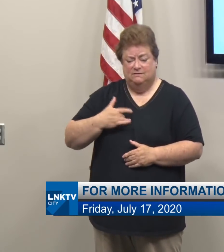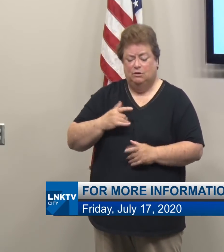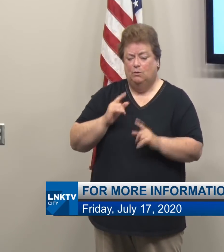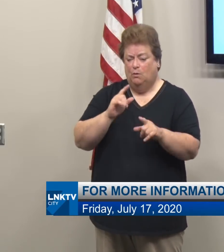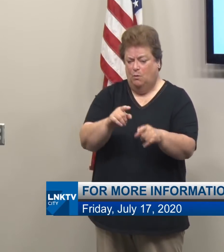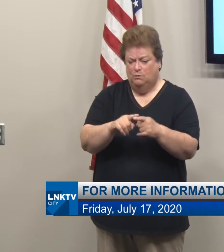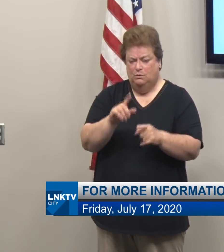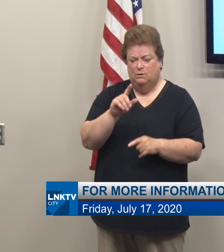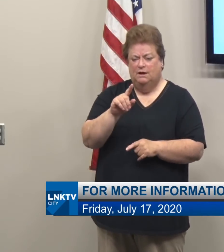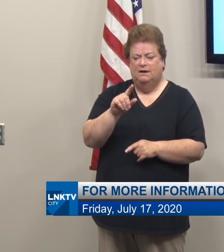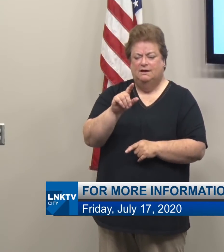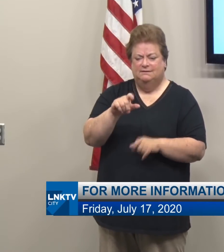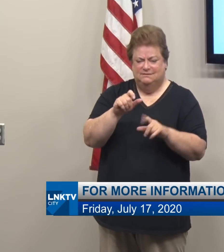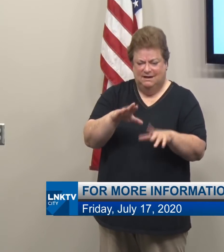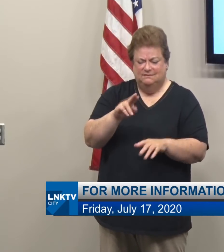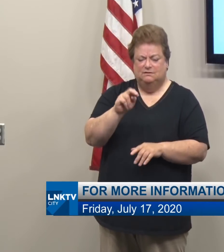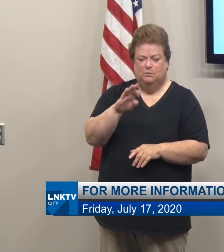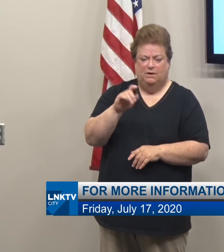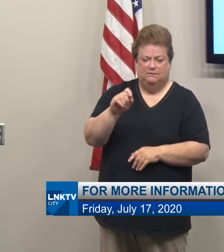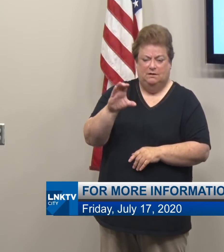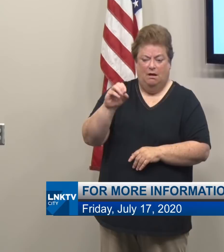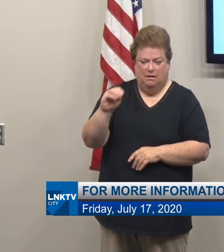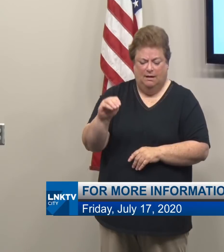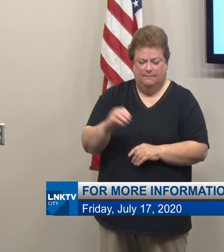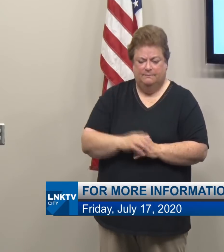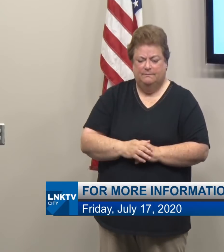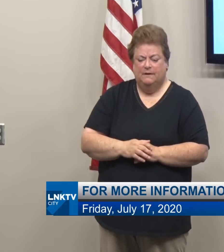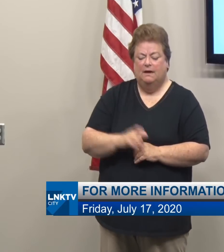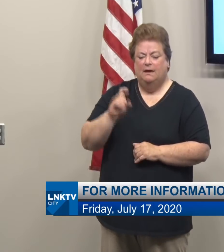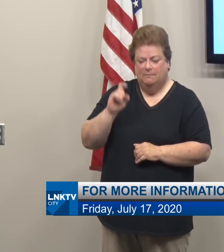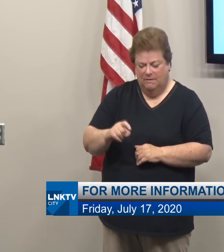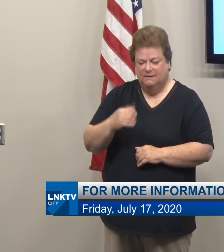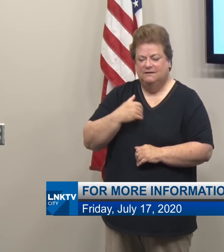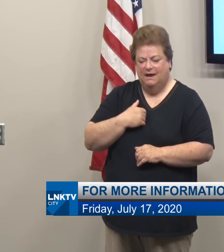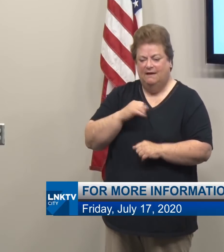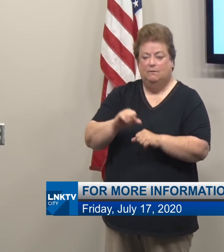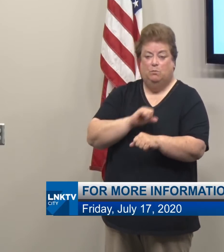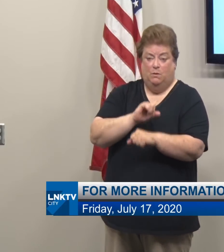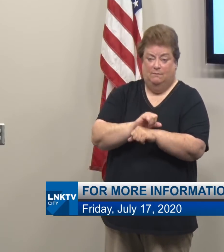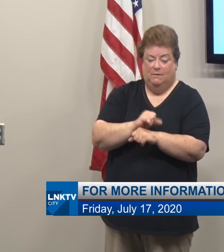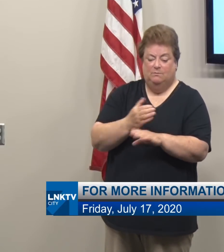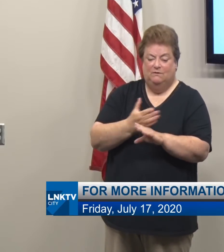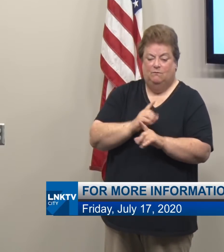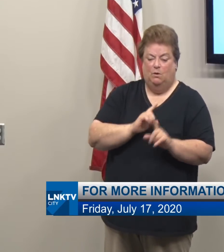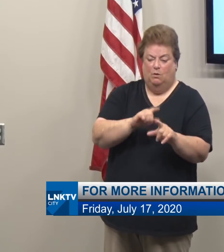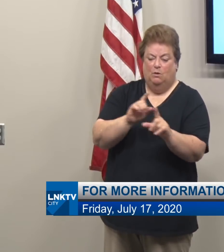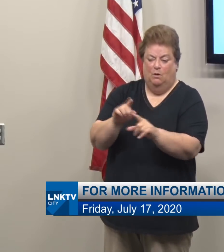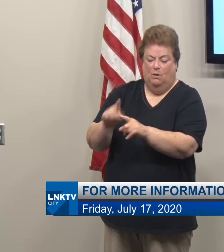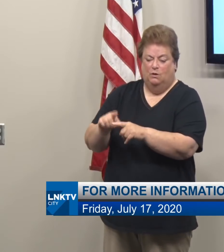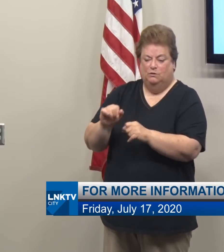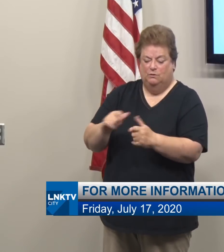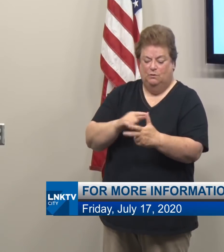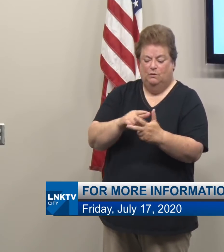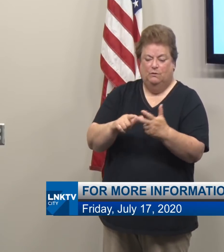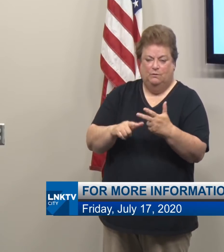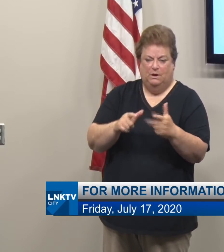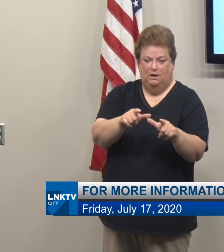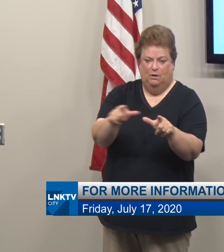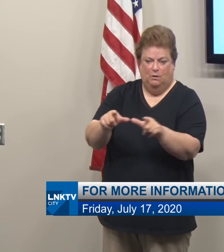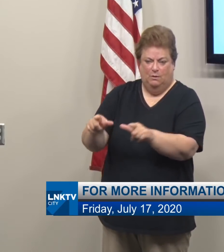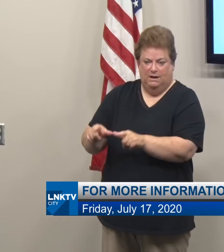testnebraska.com. Remember, you must have an appointment at all three locations at all three testing sites.